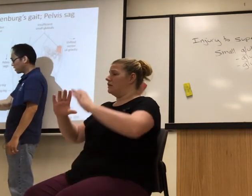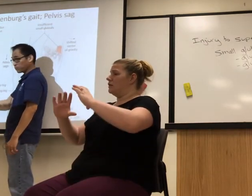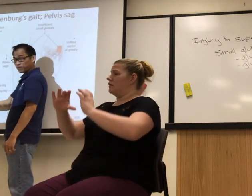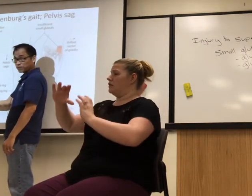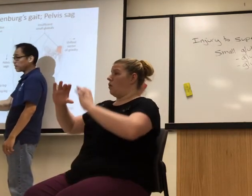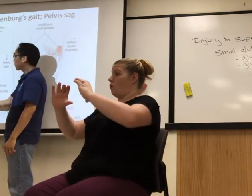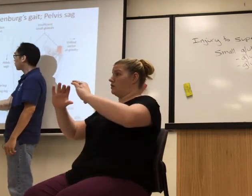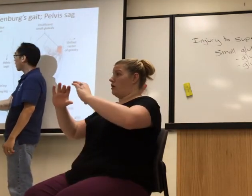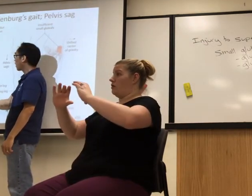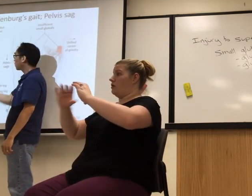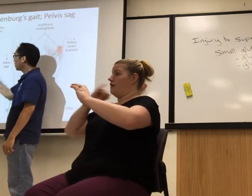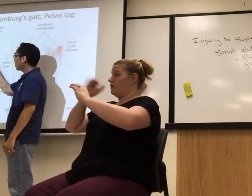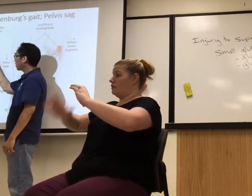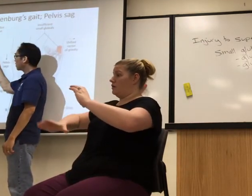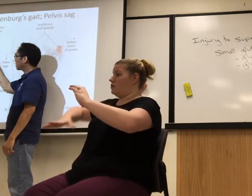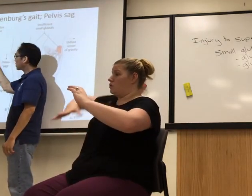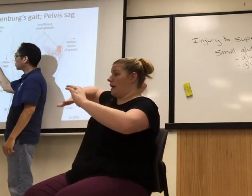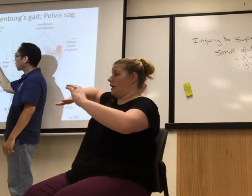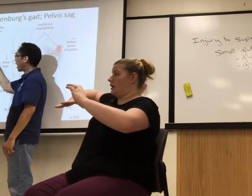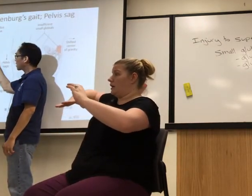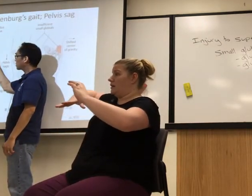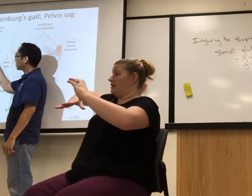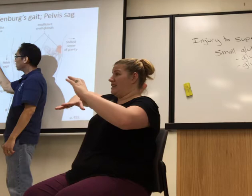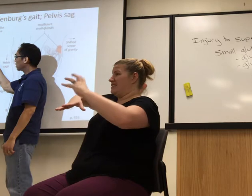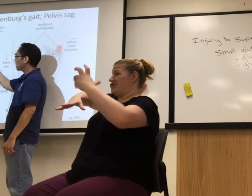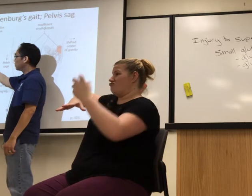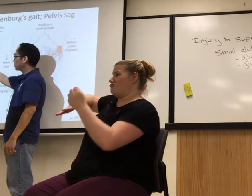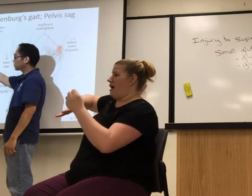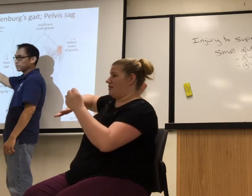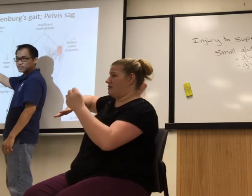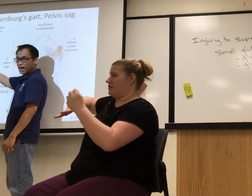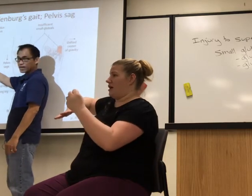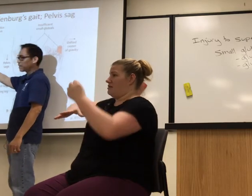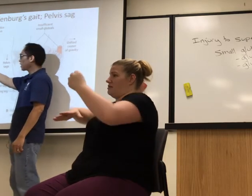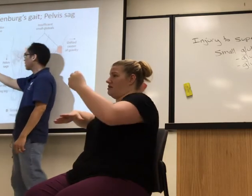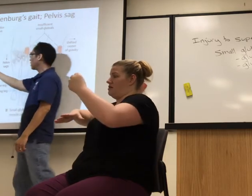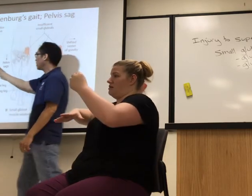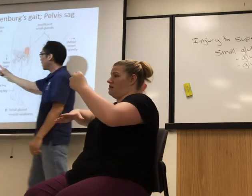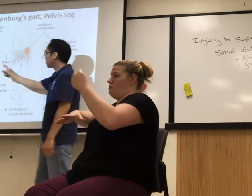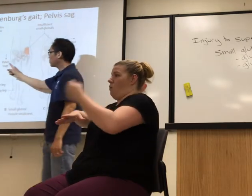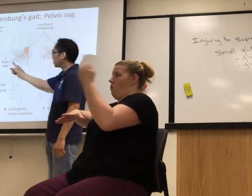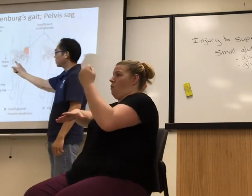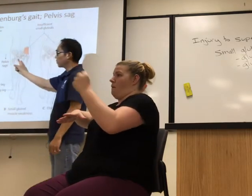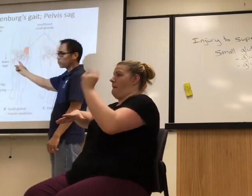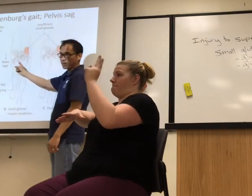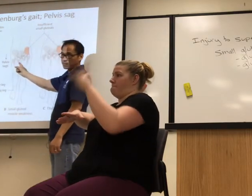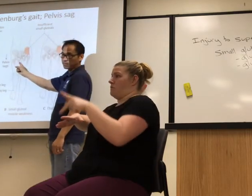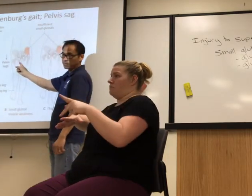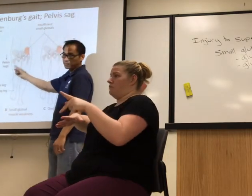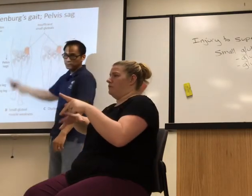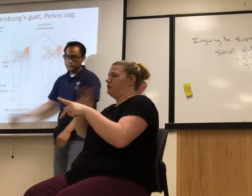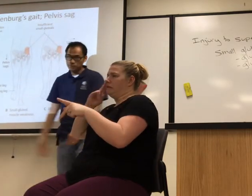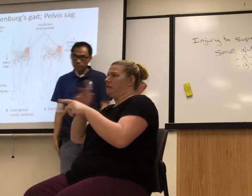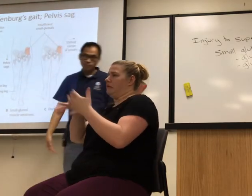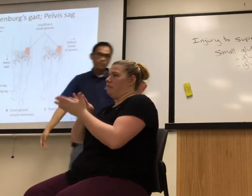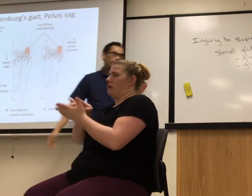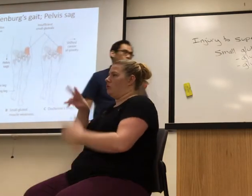swing phase, when it puts off the ground, contract to keep this from sagging, as you see in the middle frame.